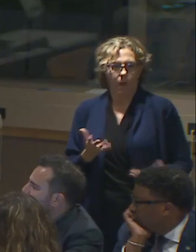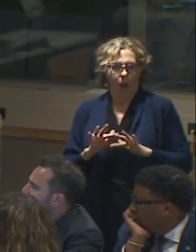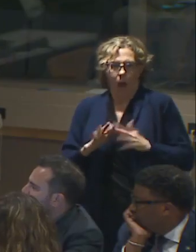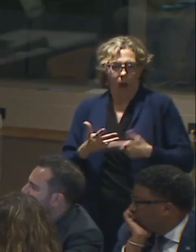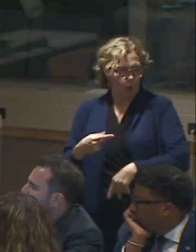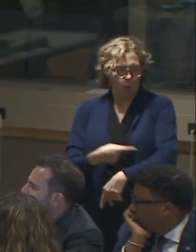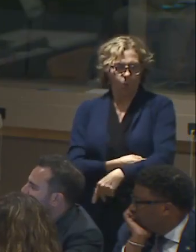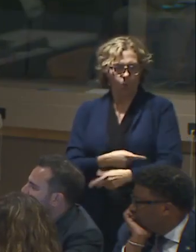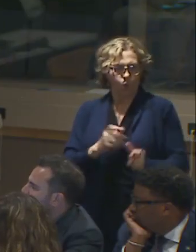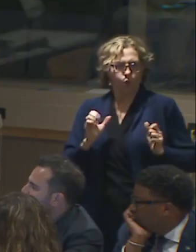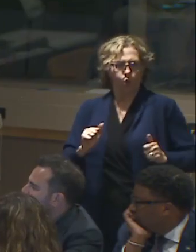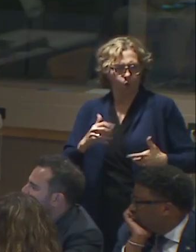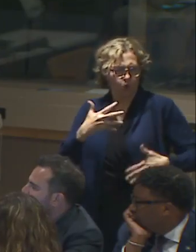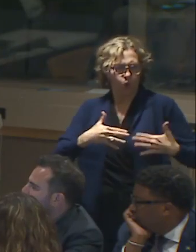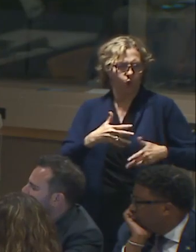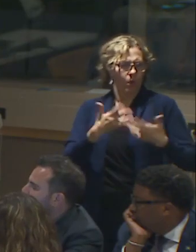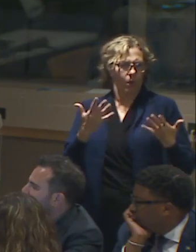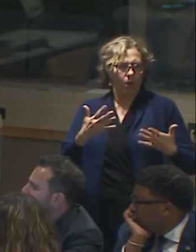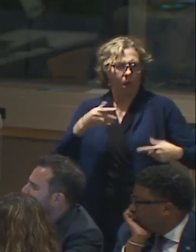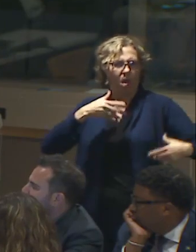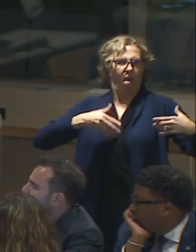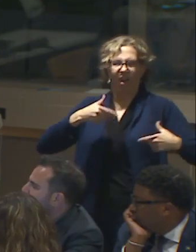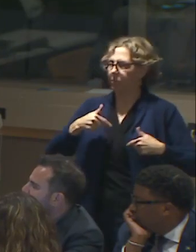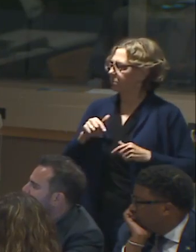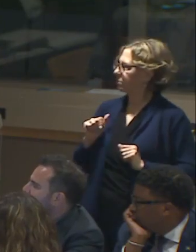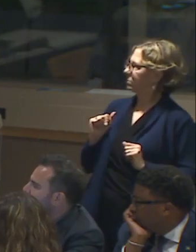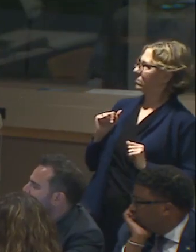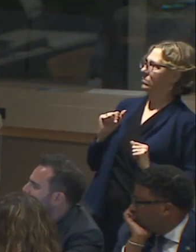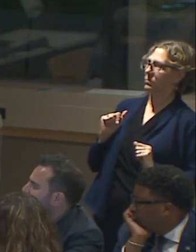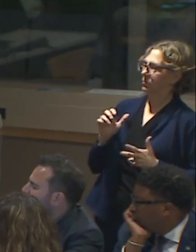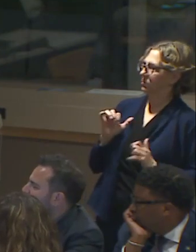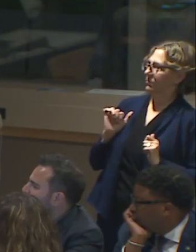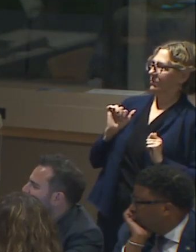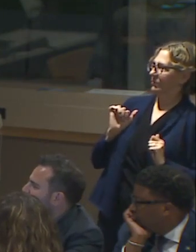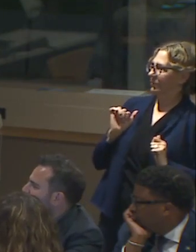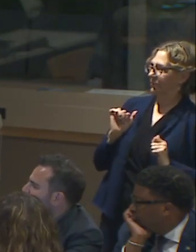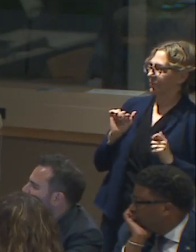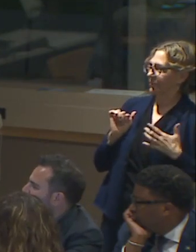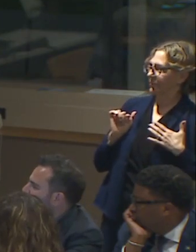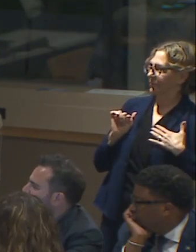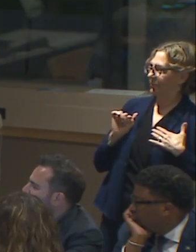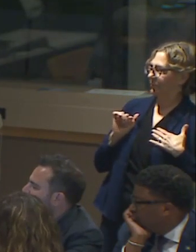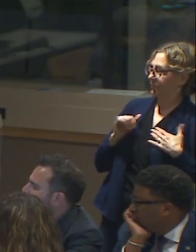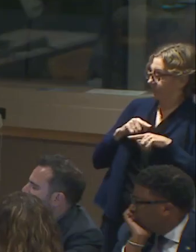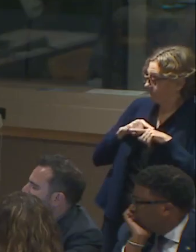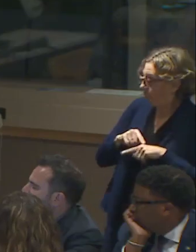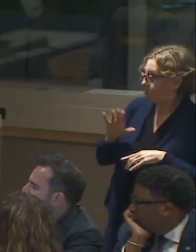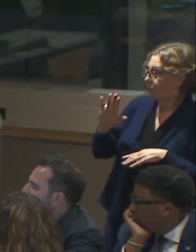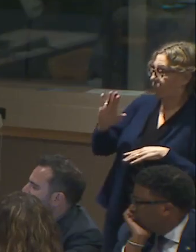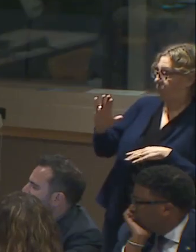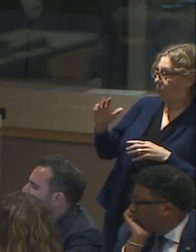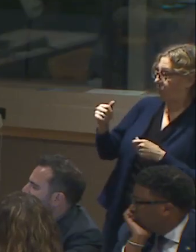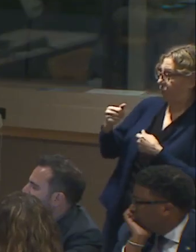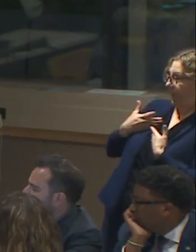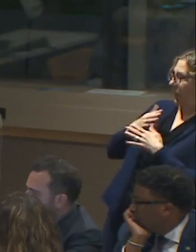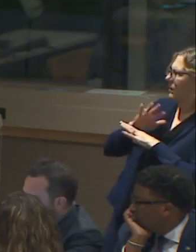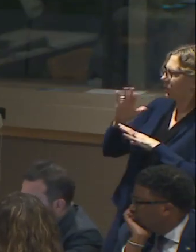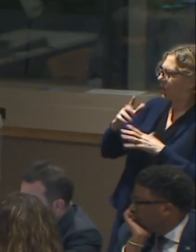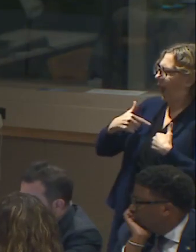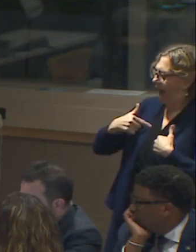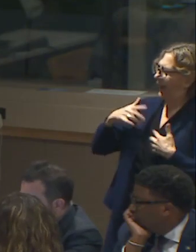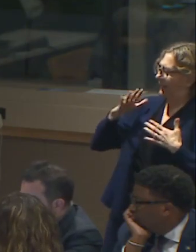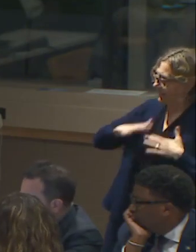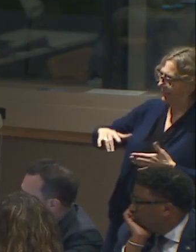you, or I might bruise you or hurt you. So now she's threatening me, right, if I don't comply to the way she wants to provide it. I said, well,